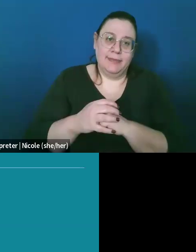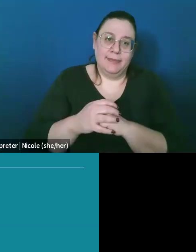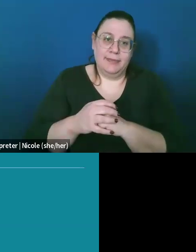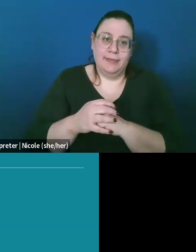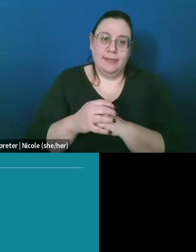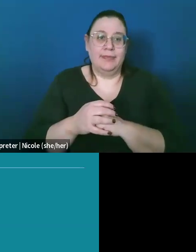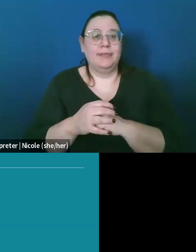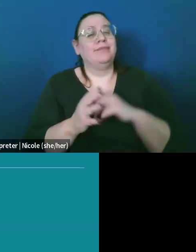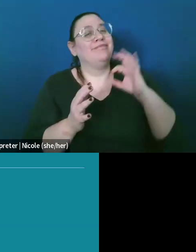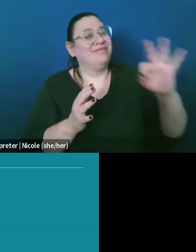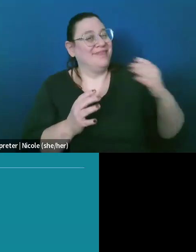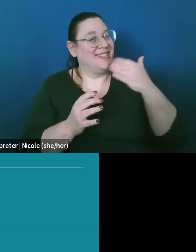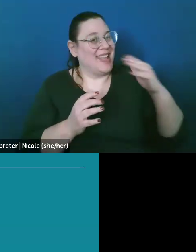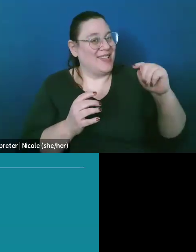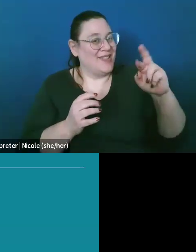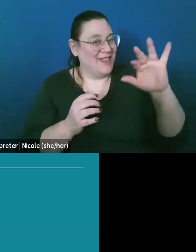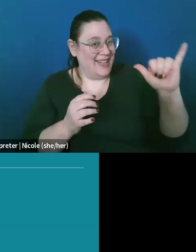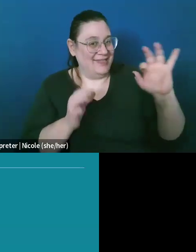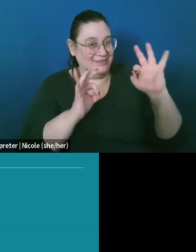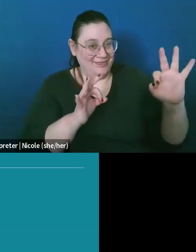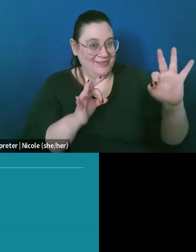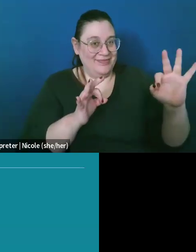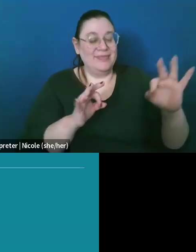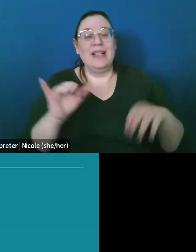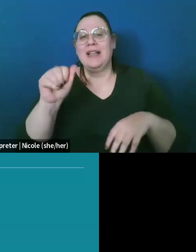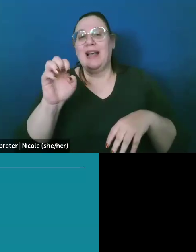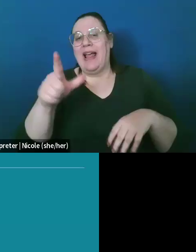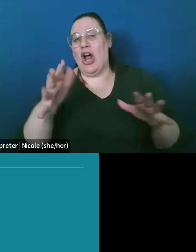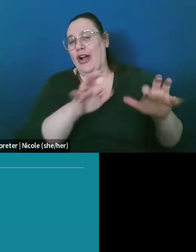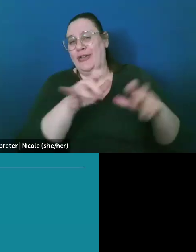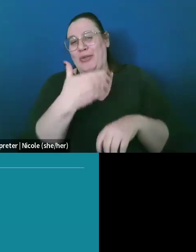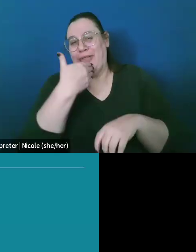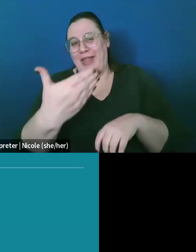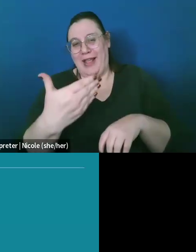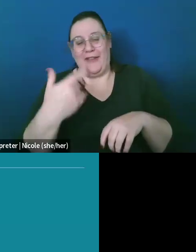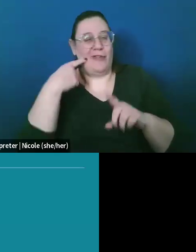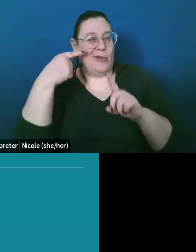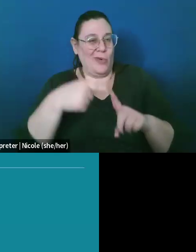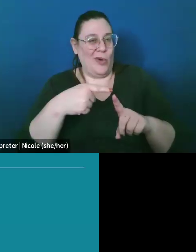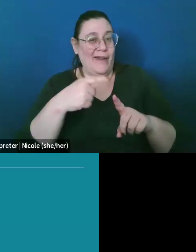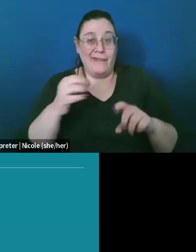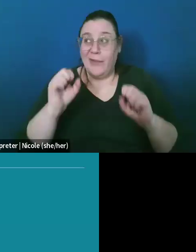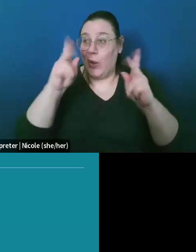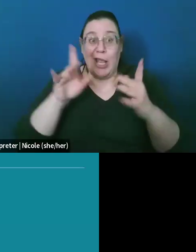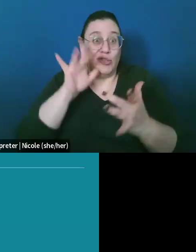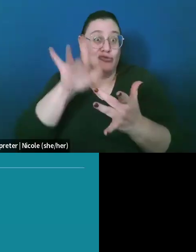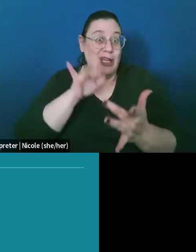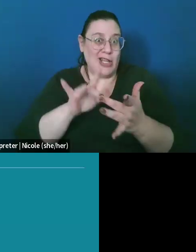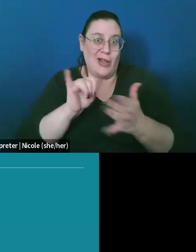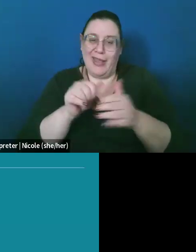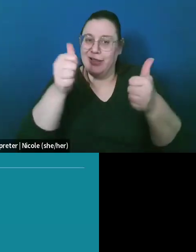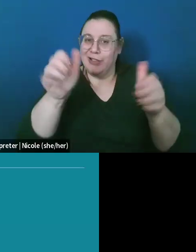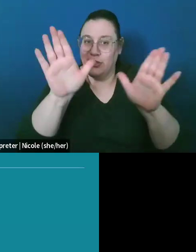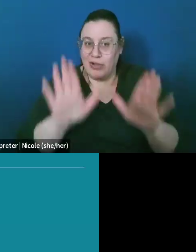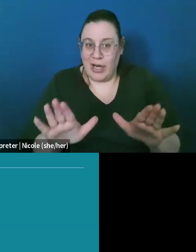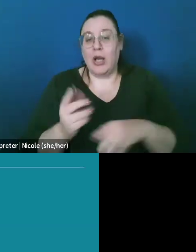Thank you, Tiffany. And then Yael already wrote thanks and for the point about it being okay to reach out. That's really great. And